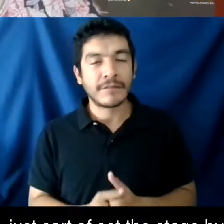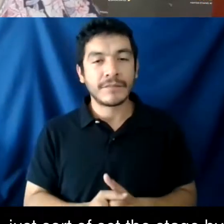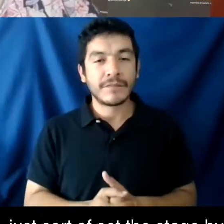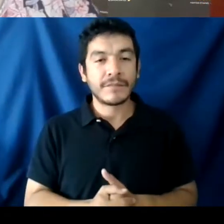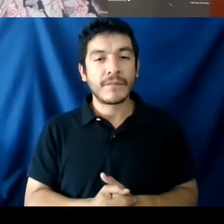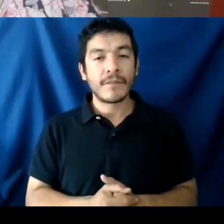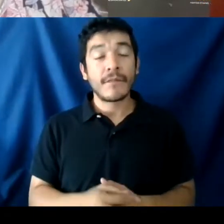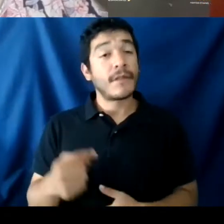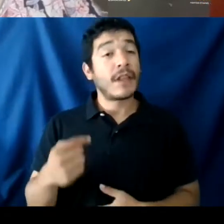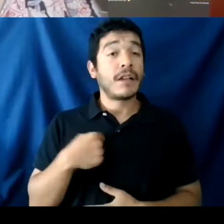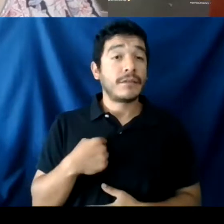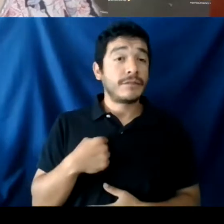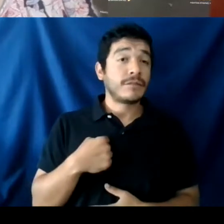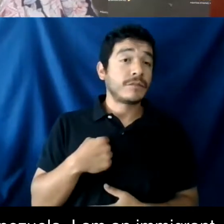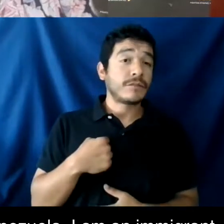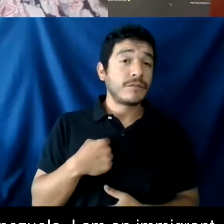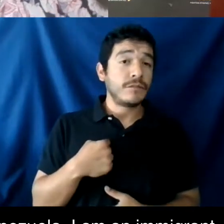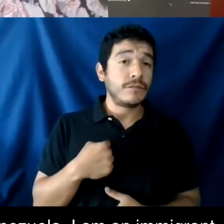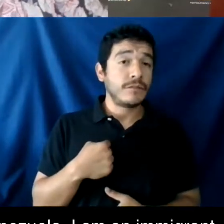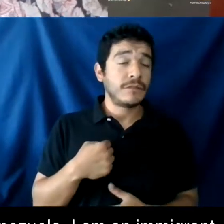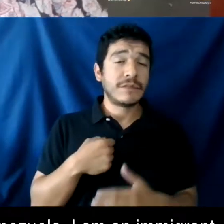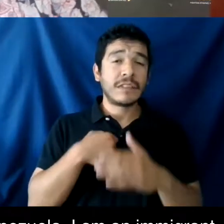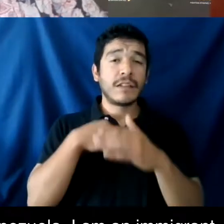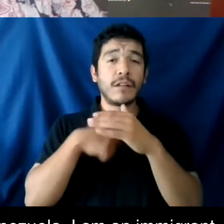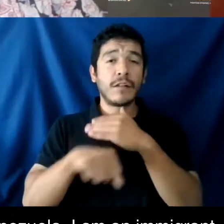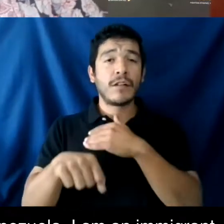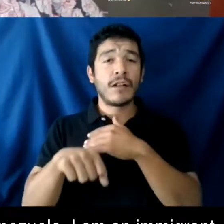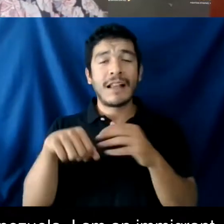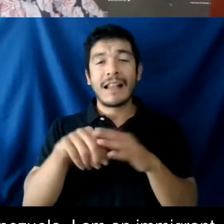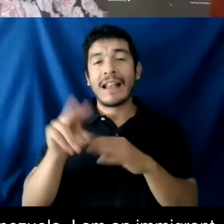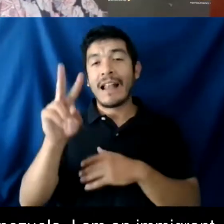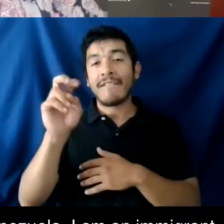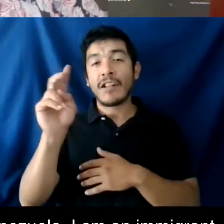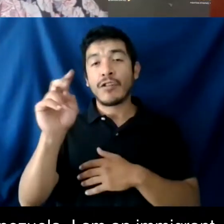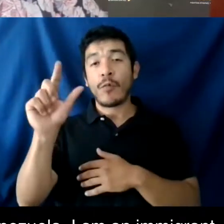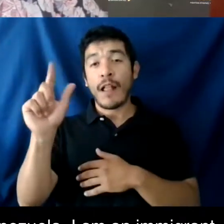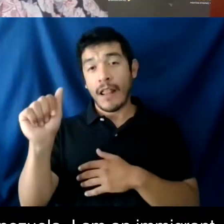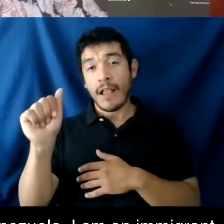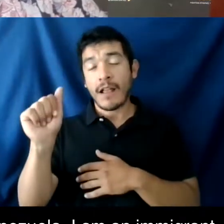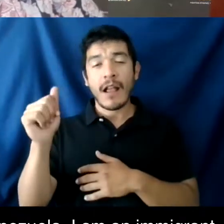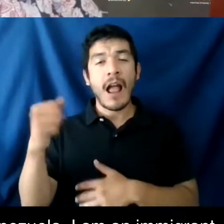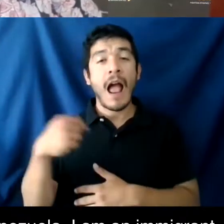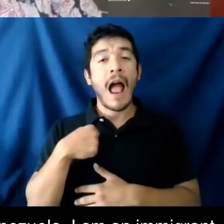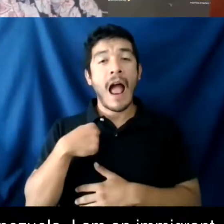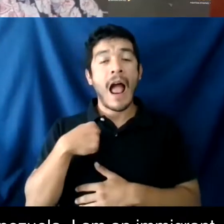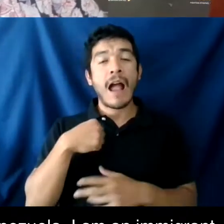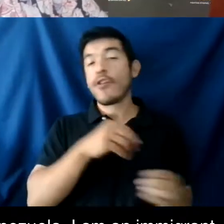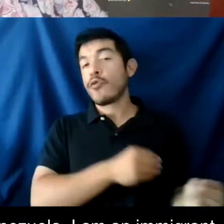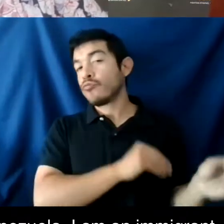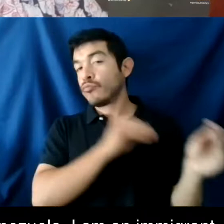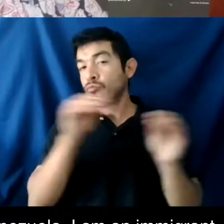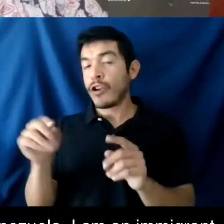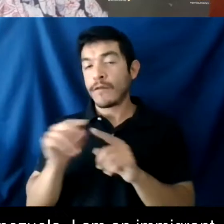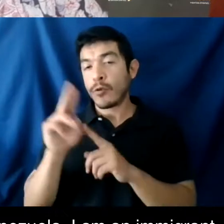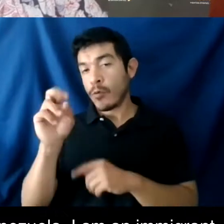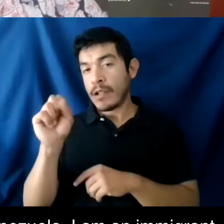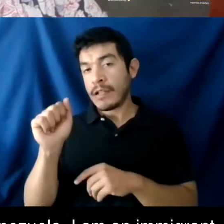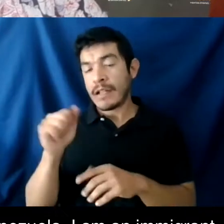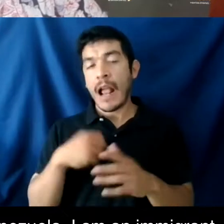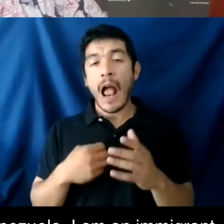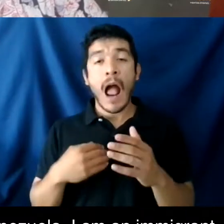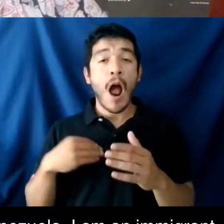I was born in Venezuela. I am an immigrant. I grew up